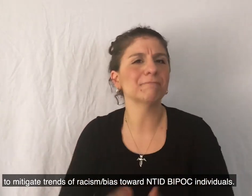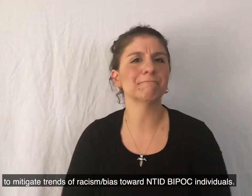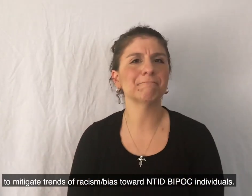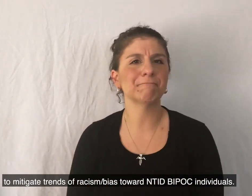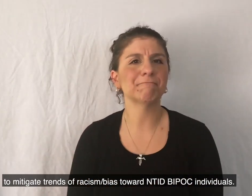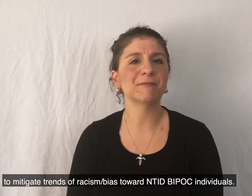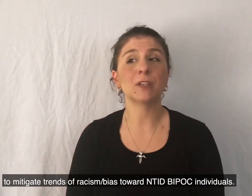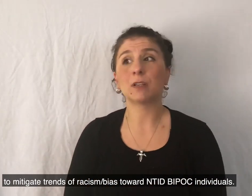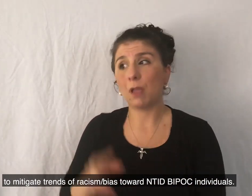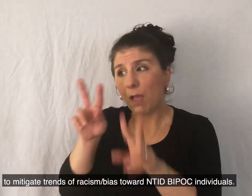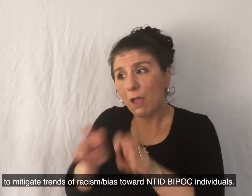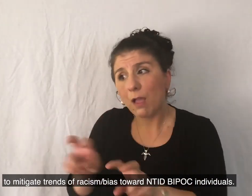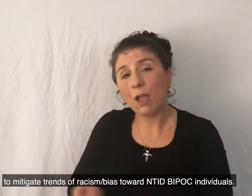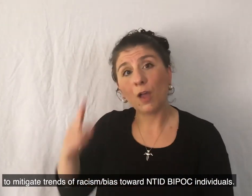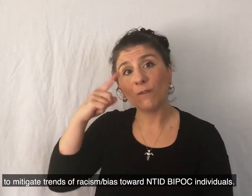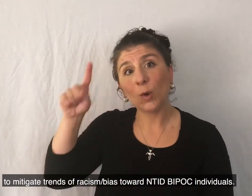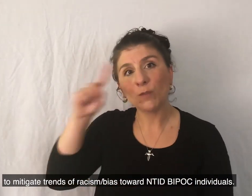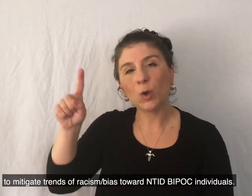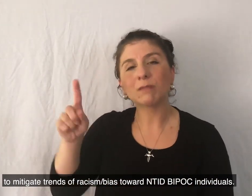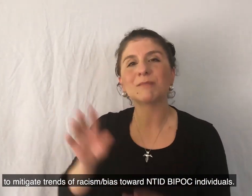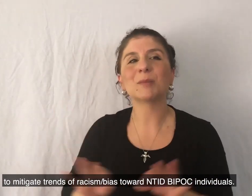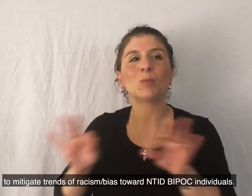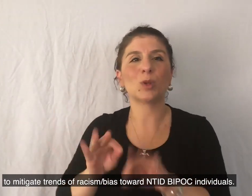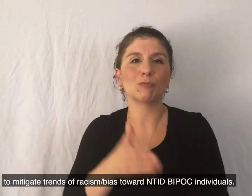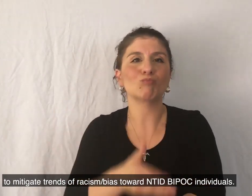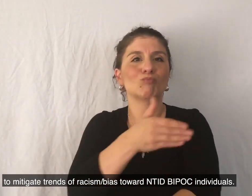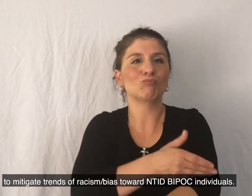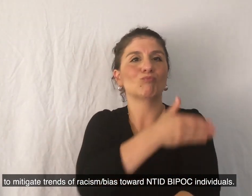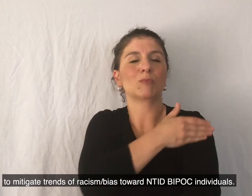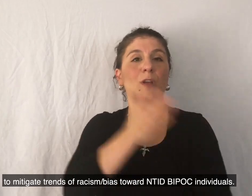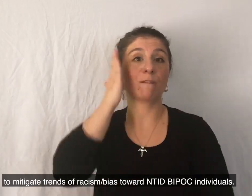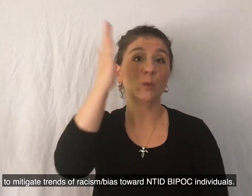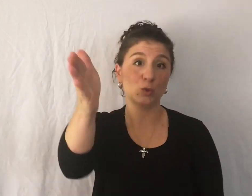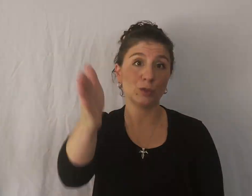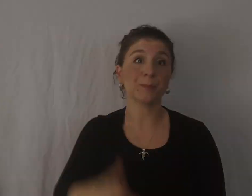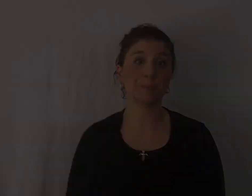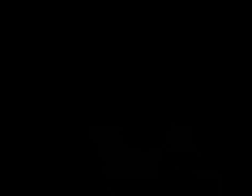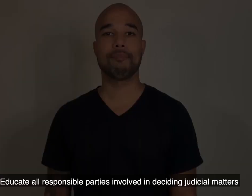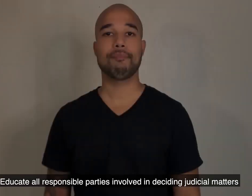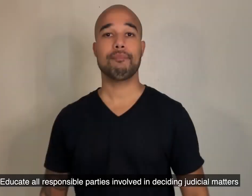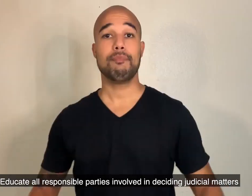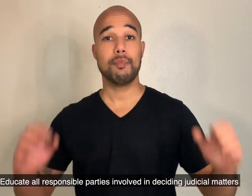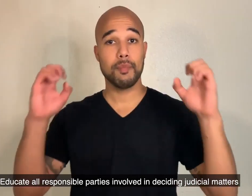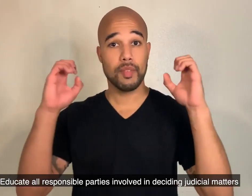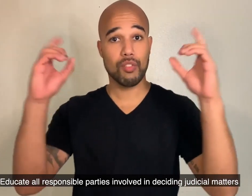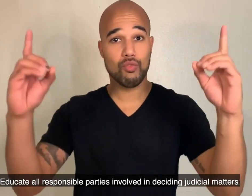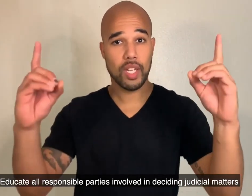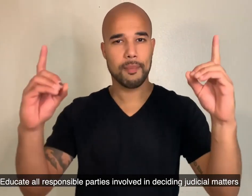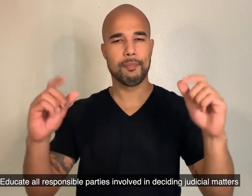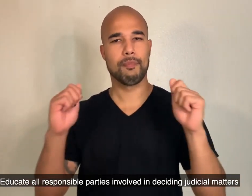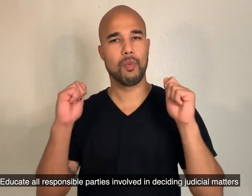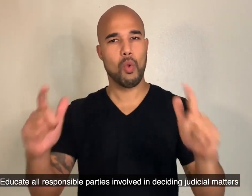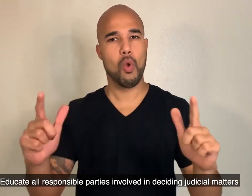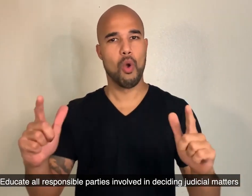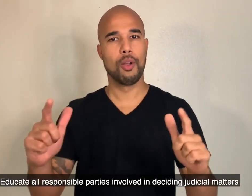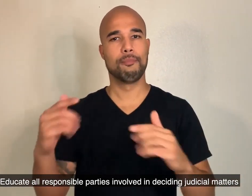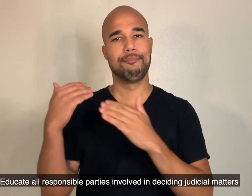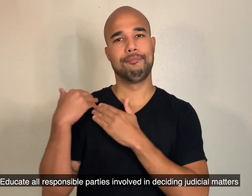toward NTID BIPOC individuals. Educate all responsible parties